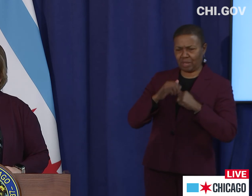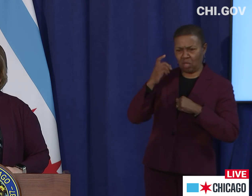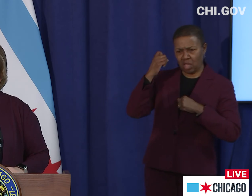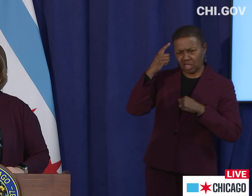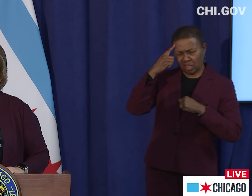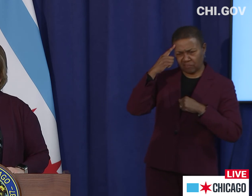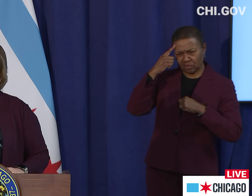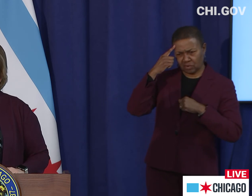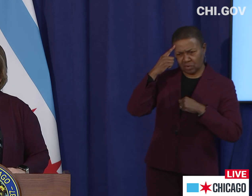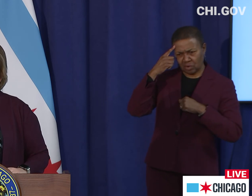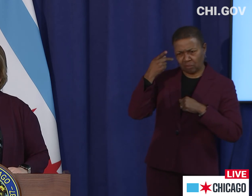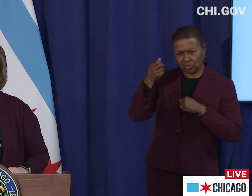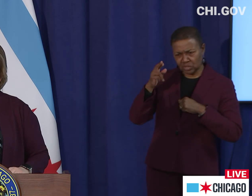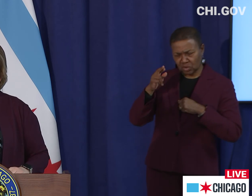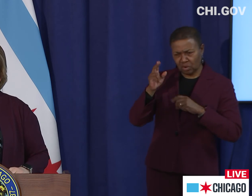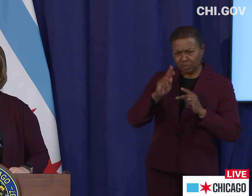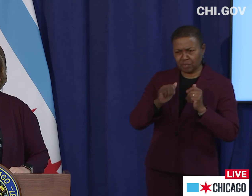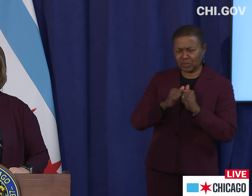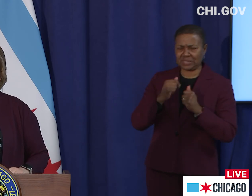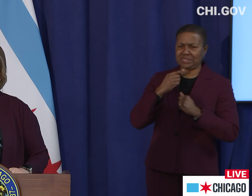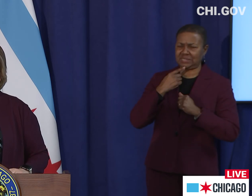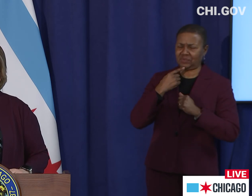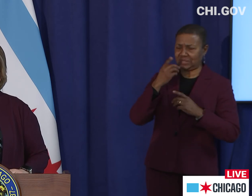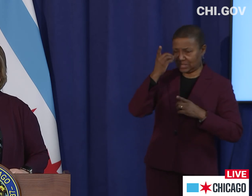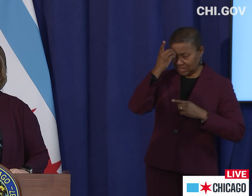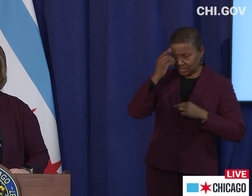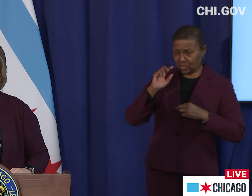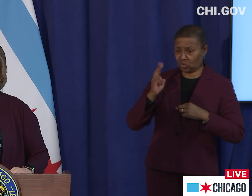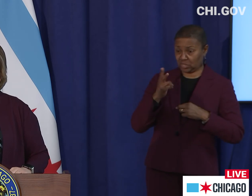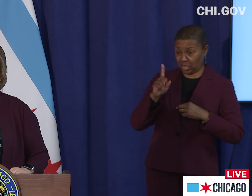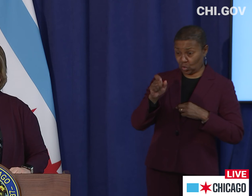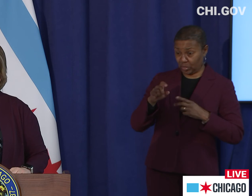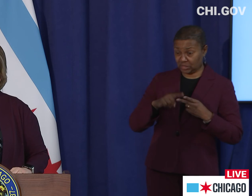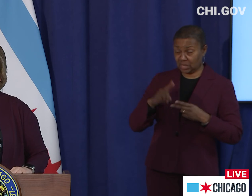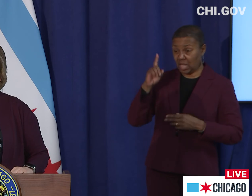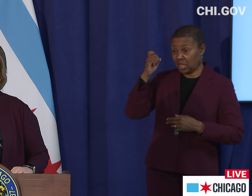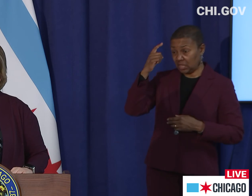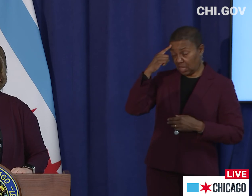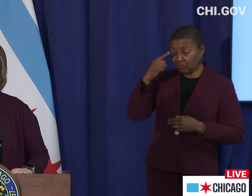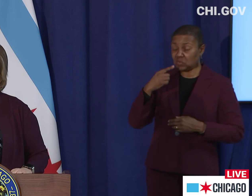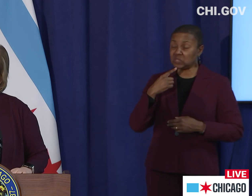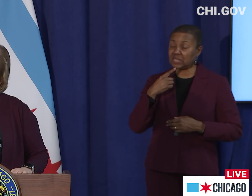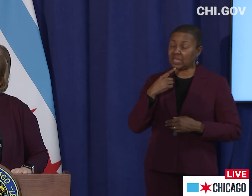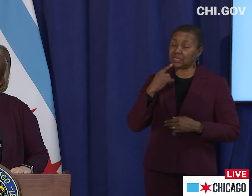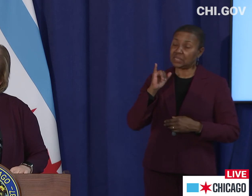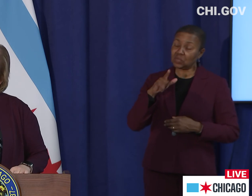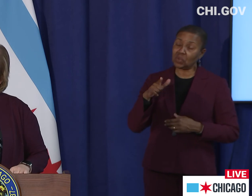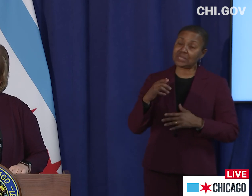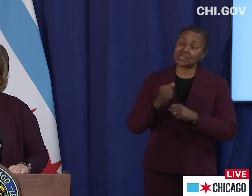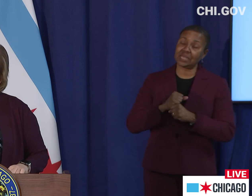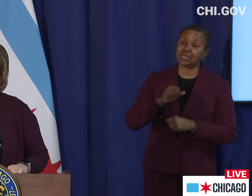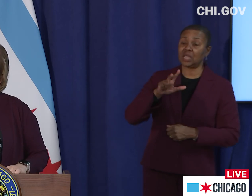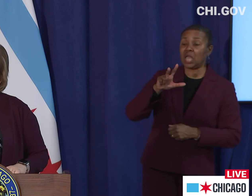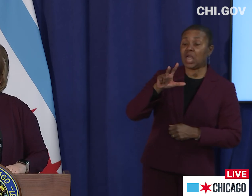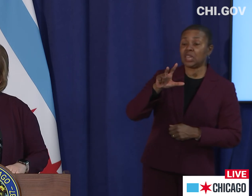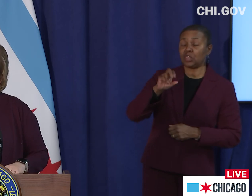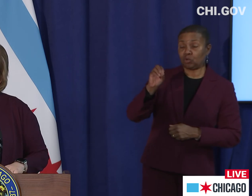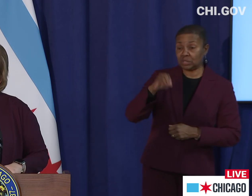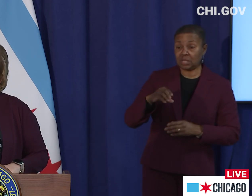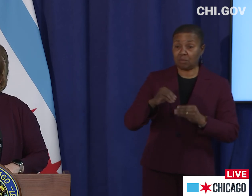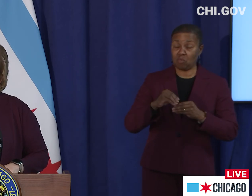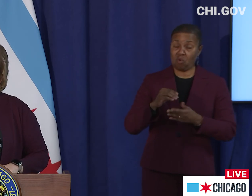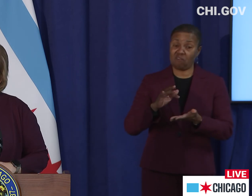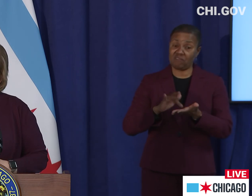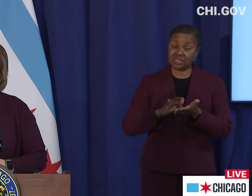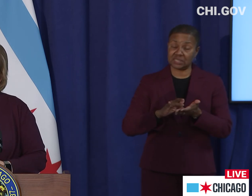with serious disease, underlying conditions. Mm-hmm. Her second question, the governor said that Illinois is getting 30% more vaccine,